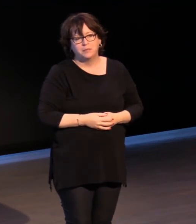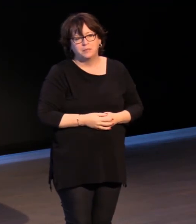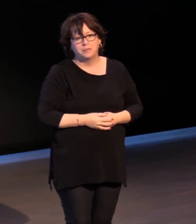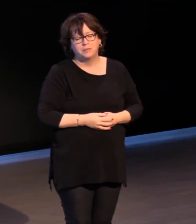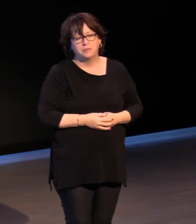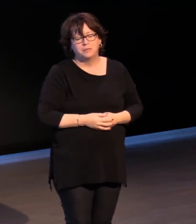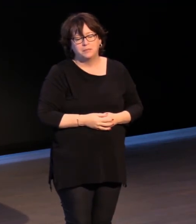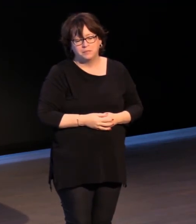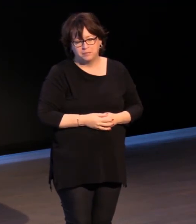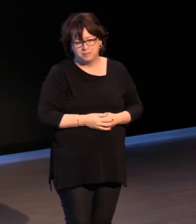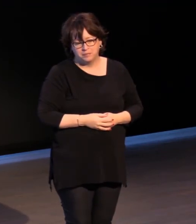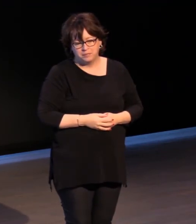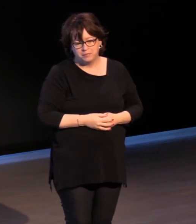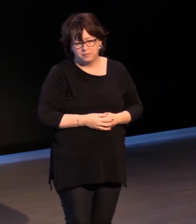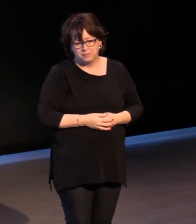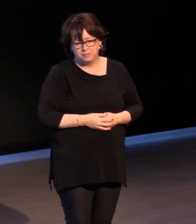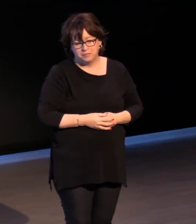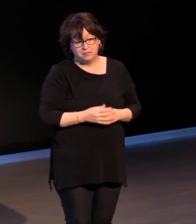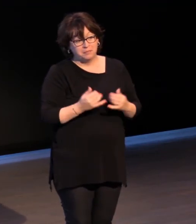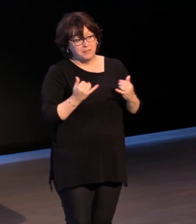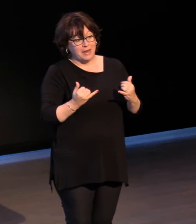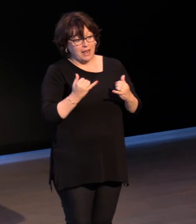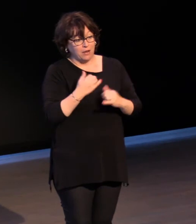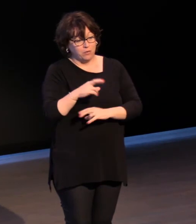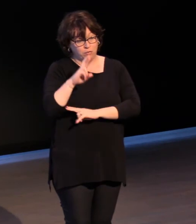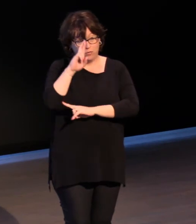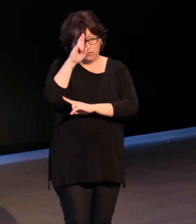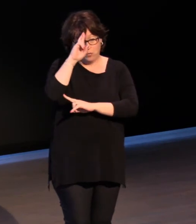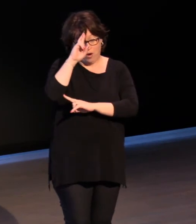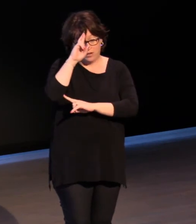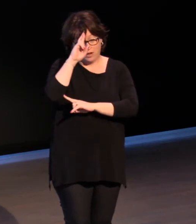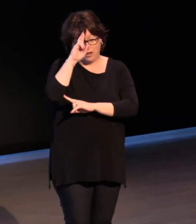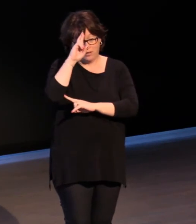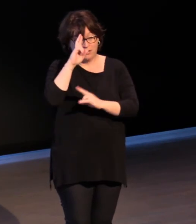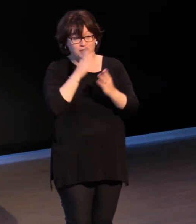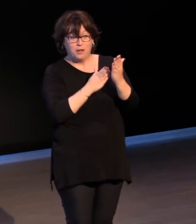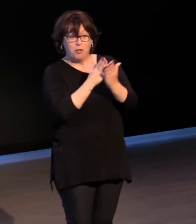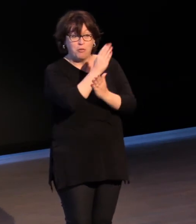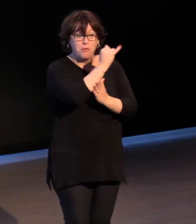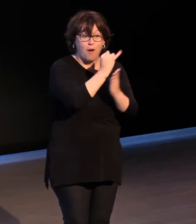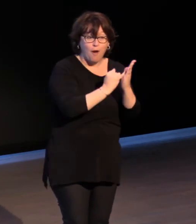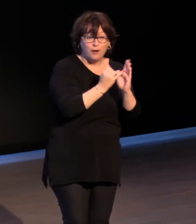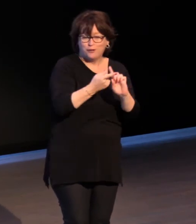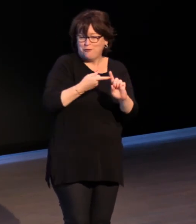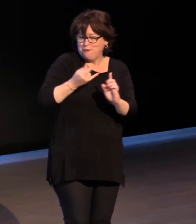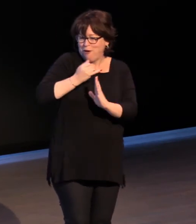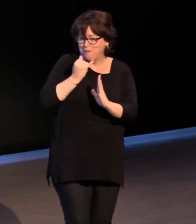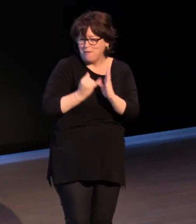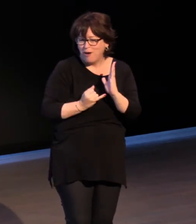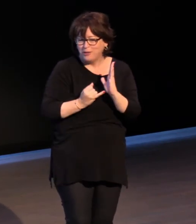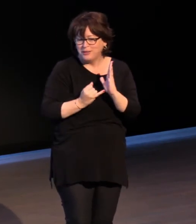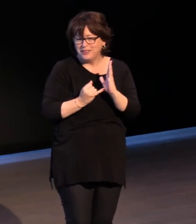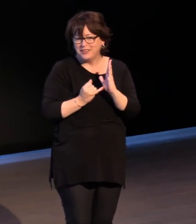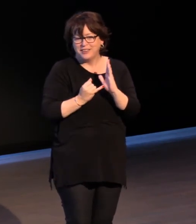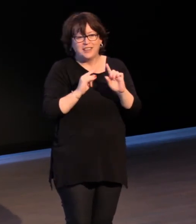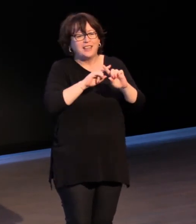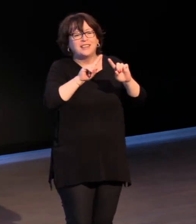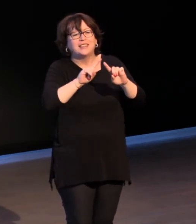Collectively, now in Rwanda, and through the arts and by the arts and other approaches,